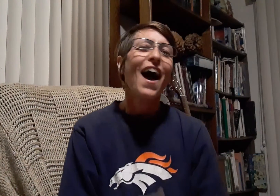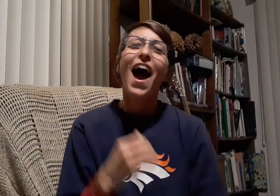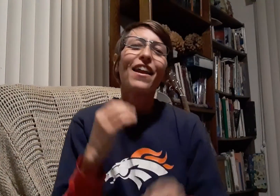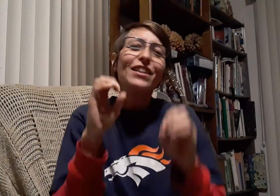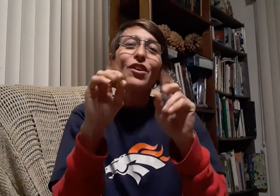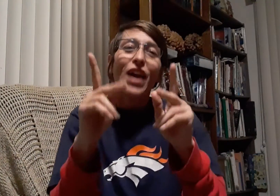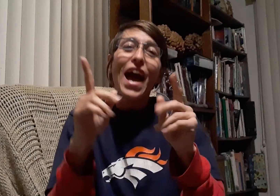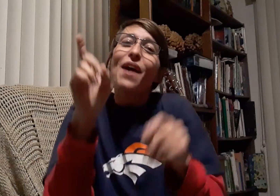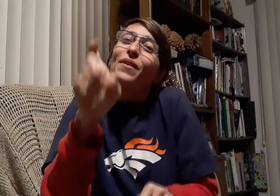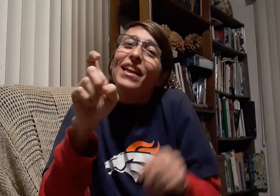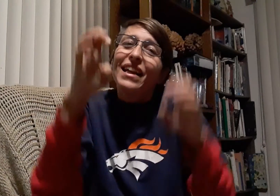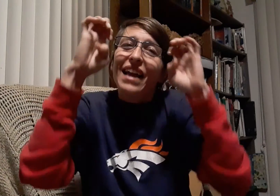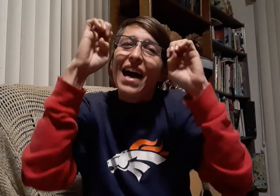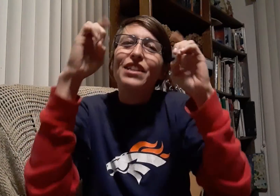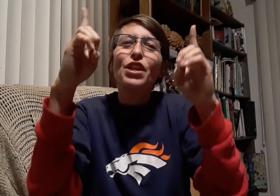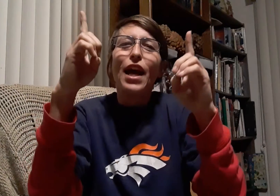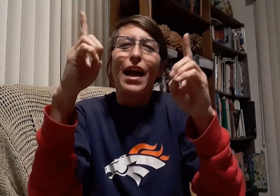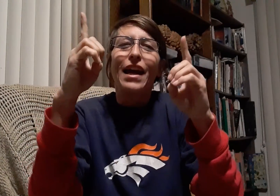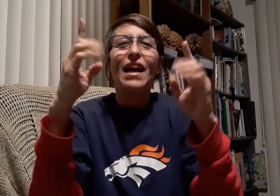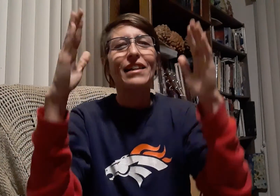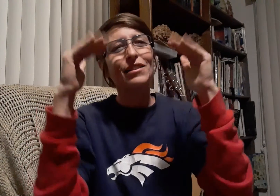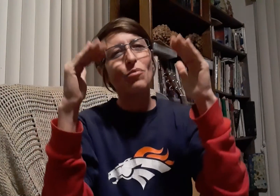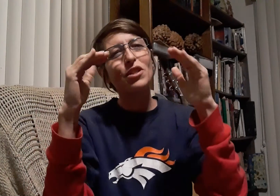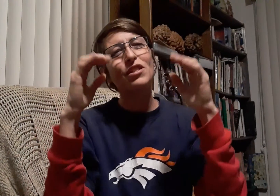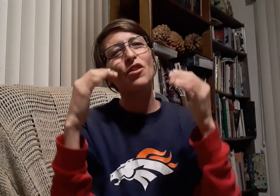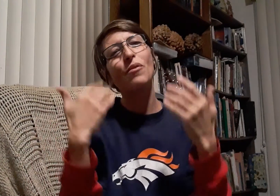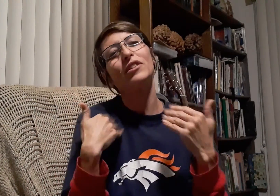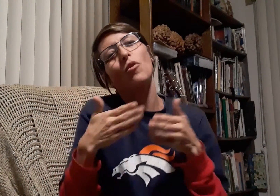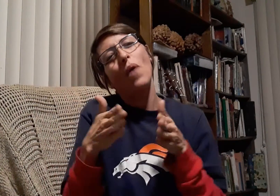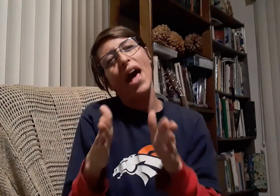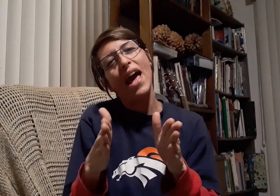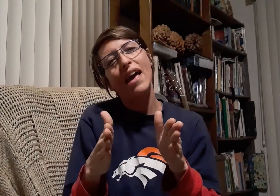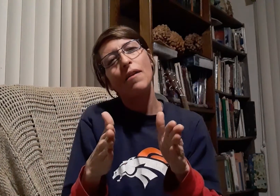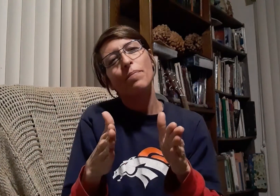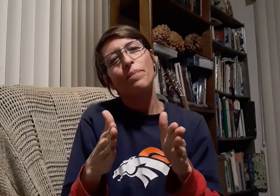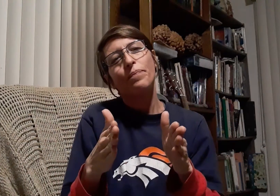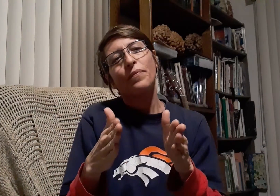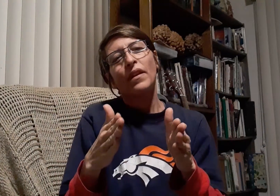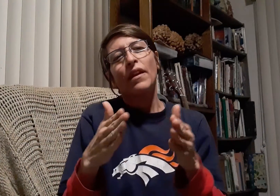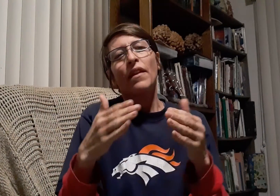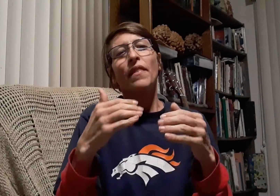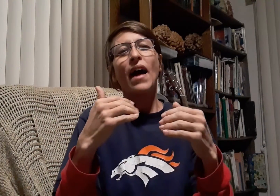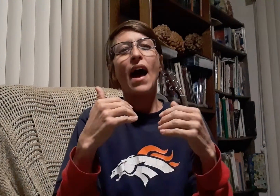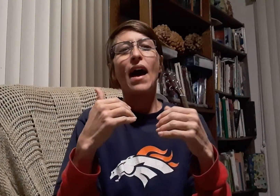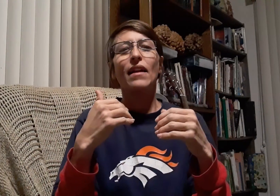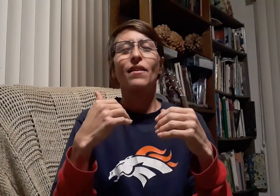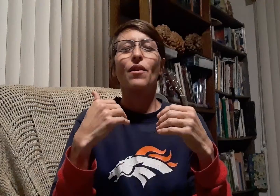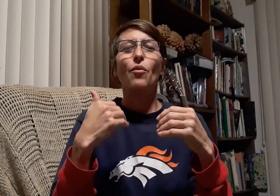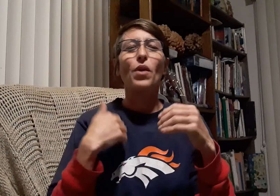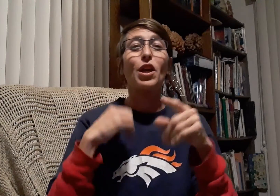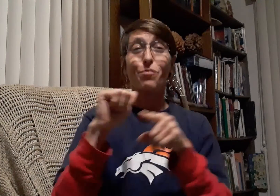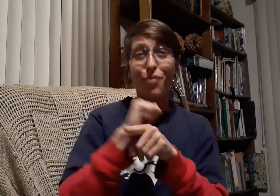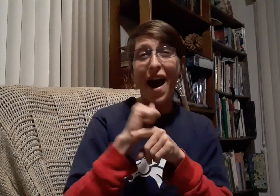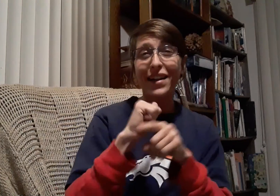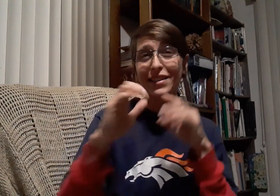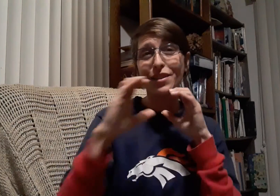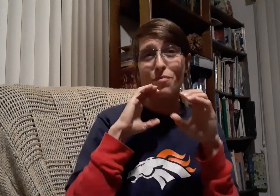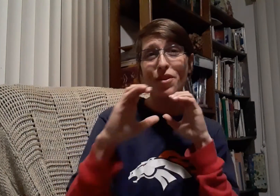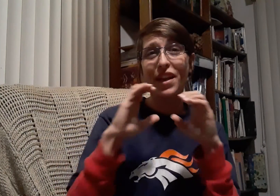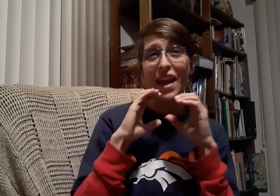And that's okay. We need to educate. I just wish there was a way that we could practice